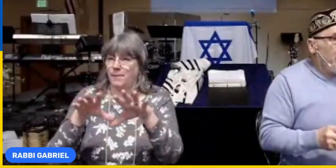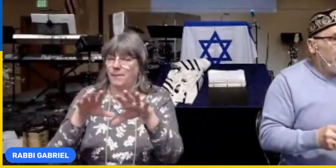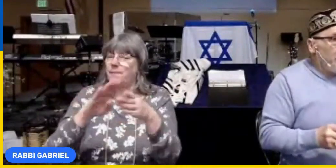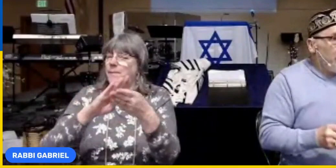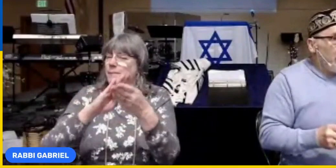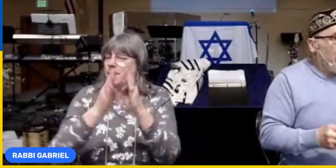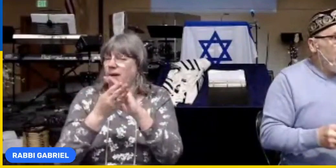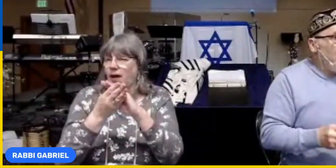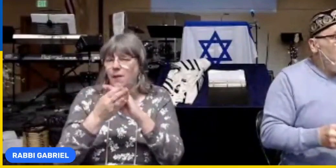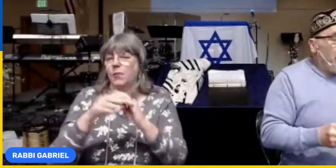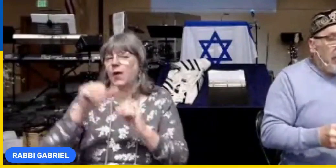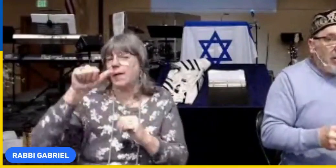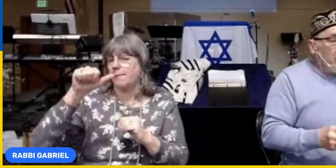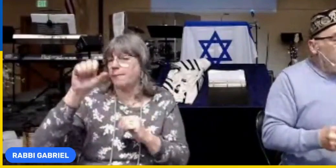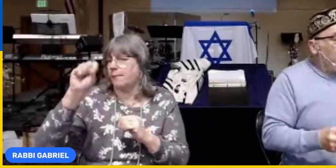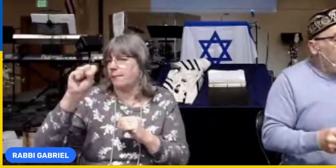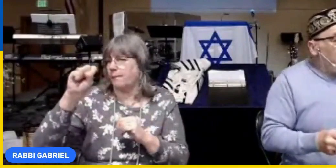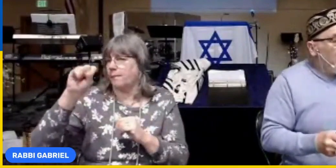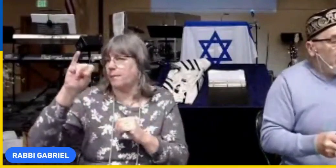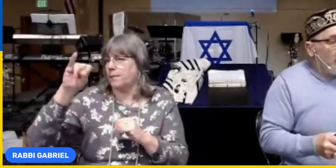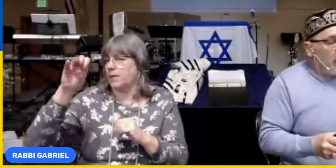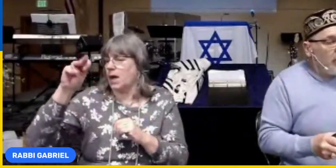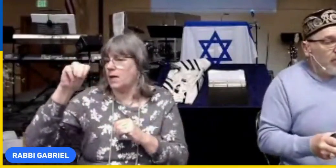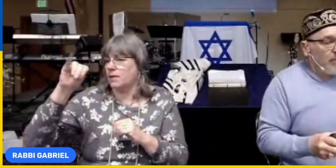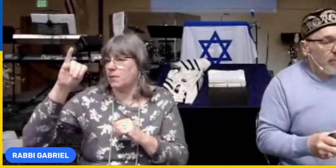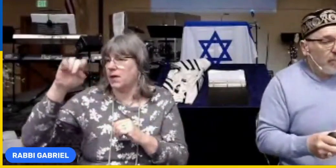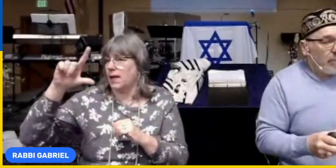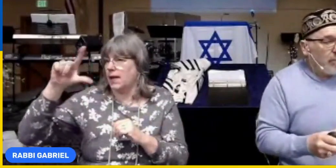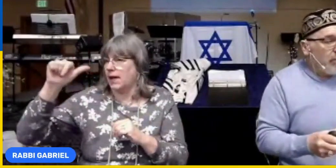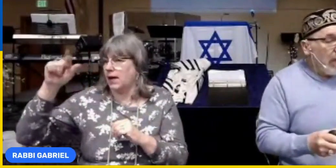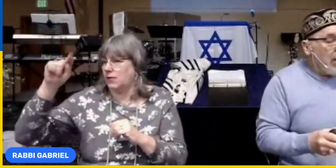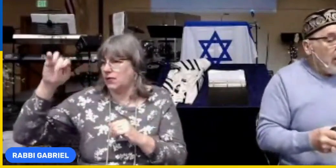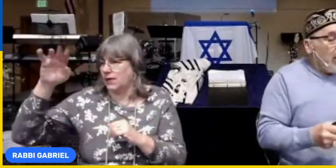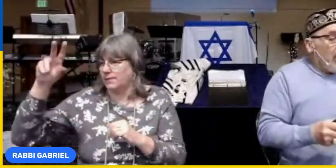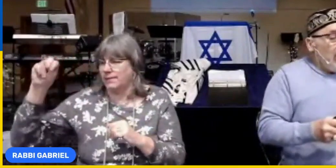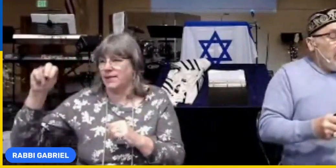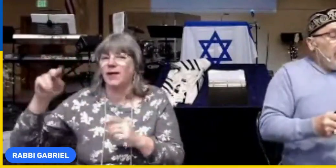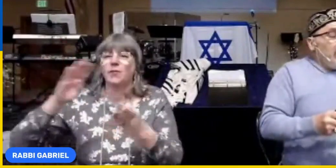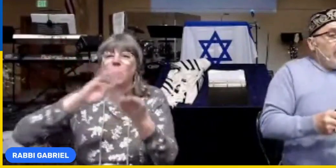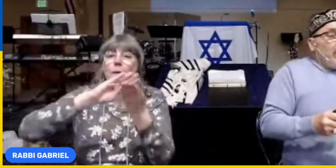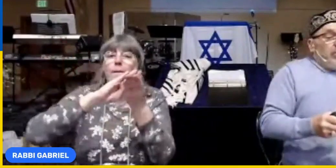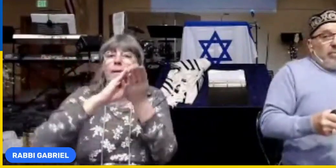this, you know, the dangers of assimilation.